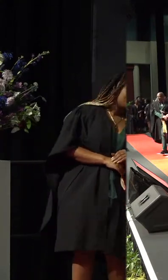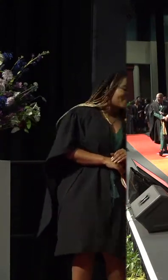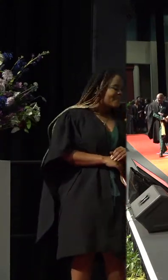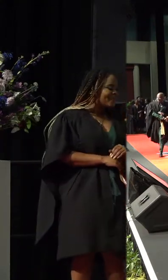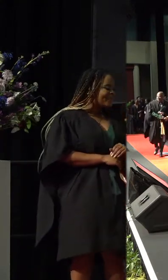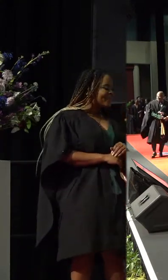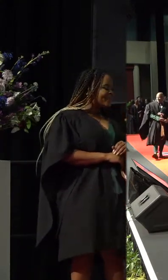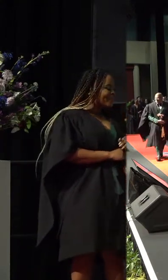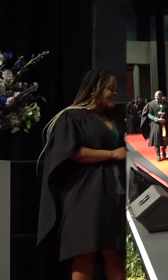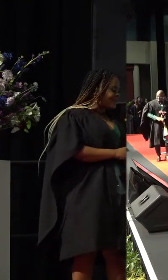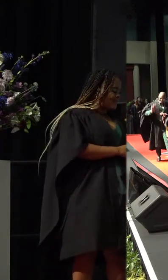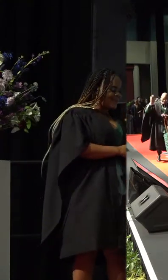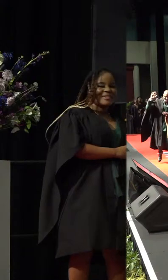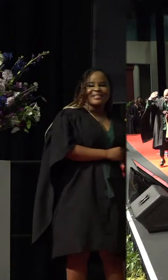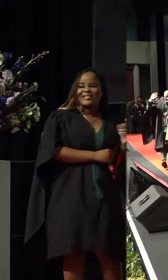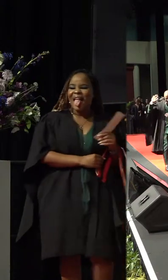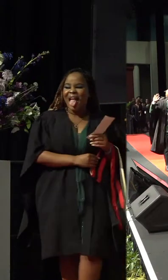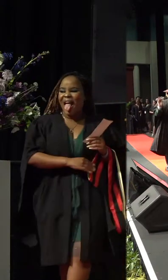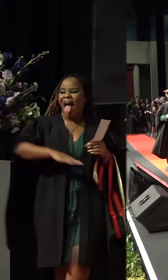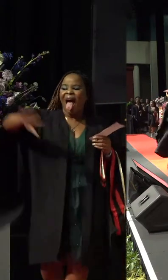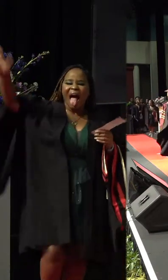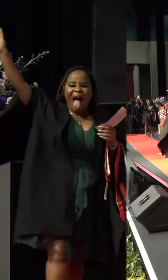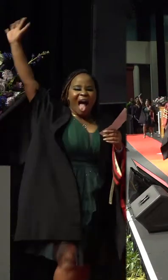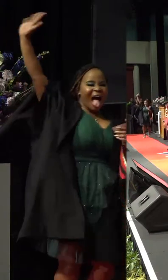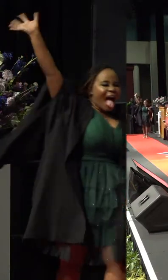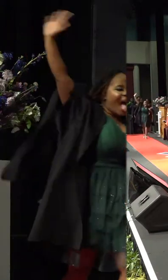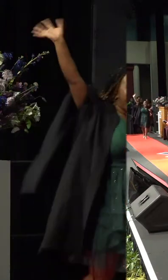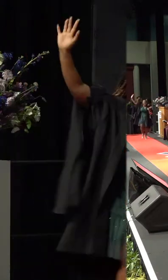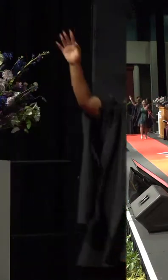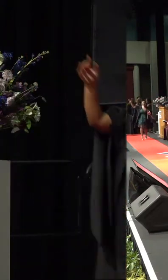Nomthandazo Brilliant Khomo.